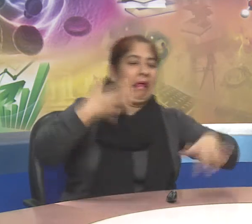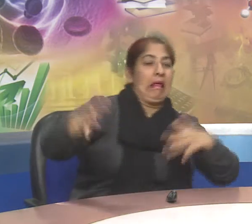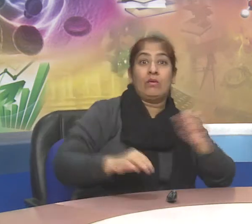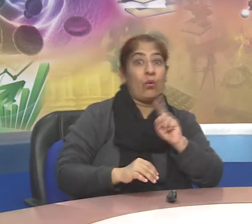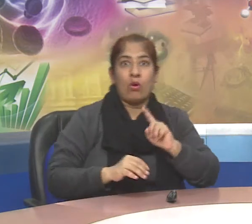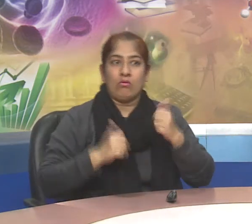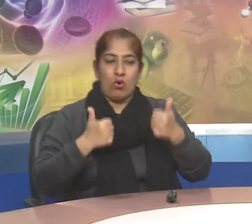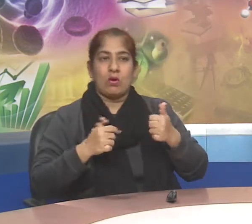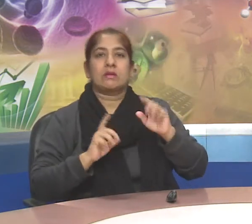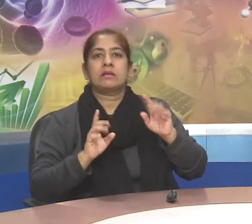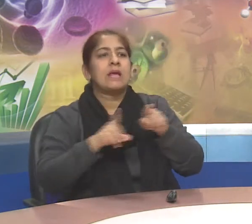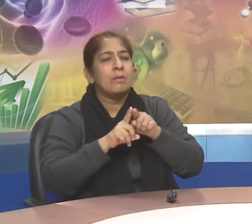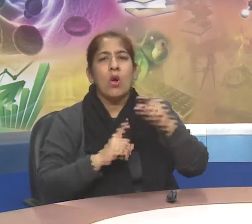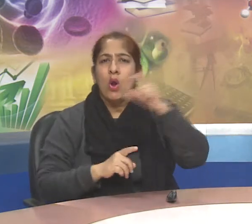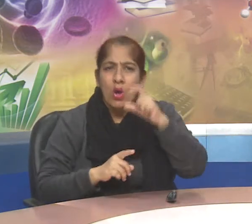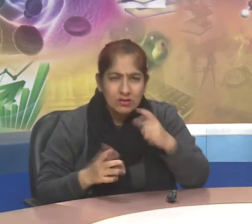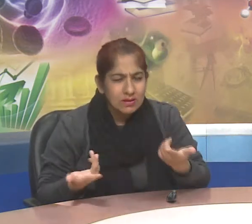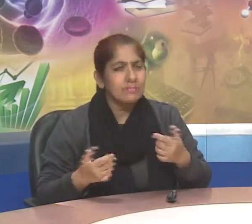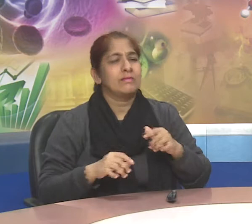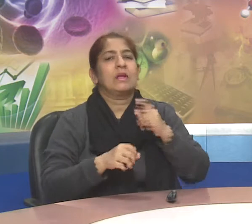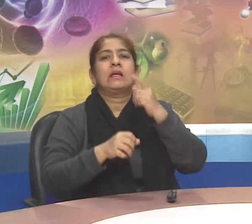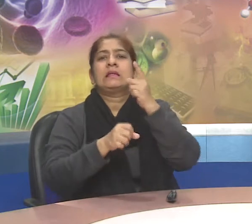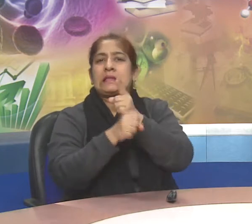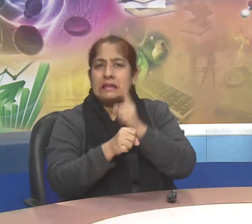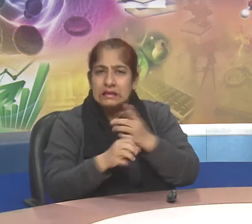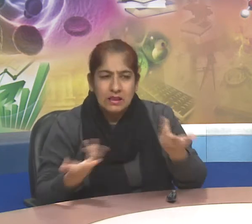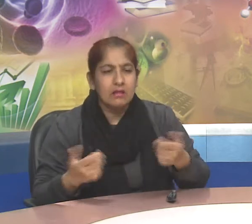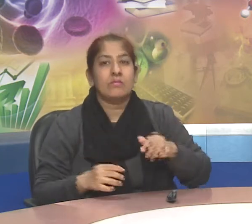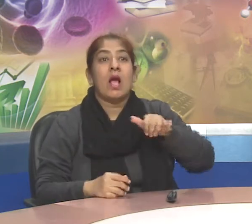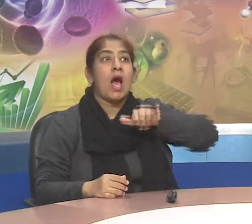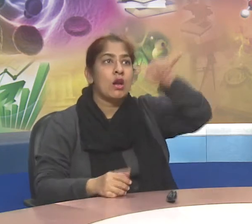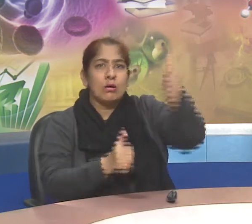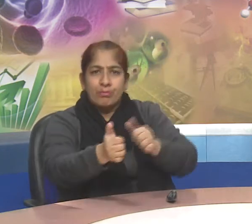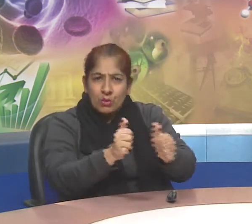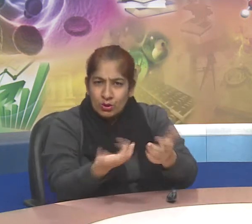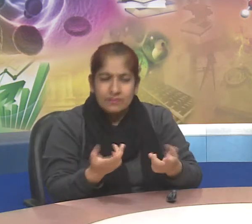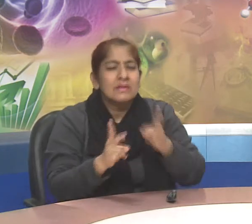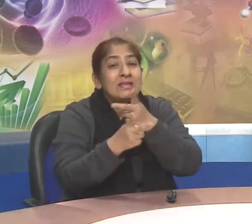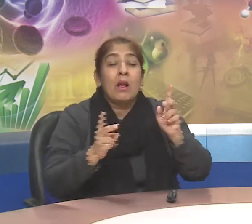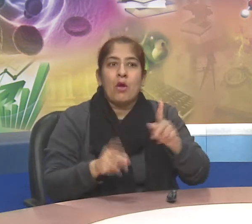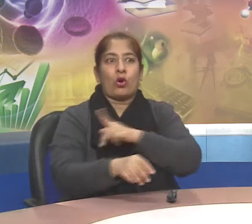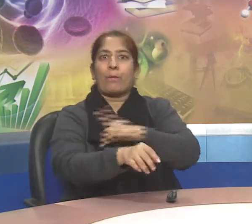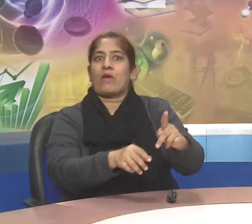profession in a work. For example, lawyer,